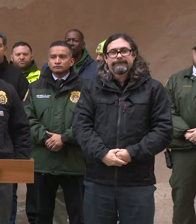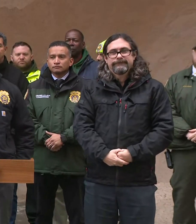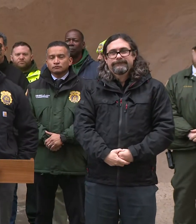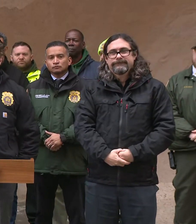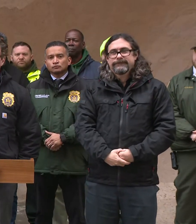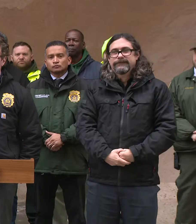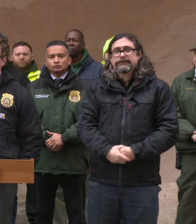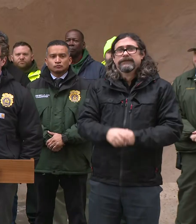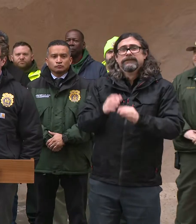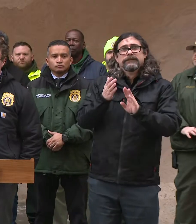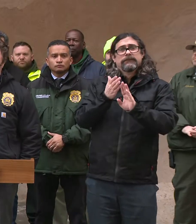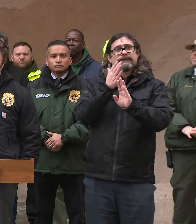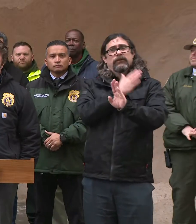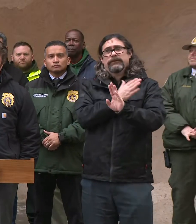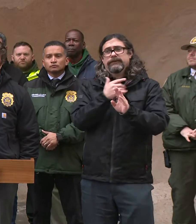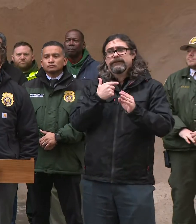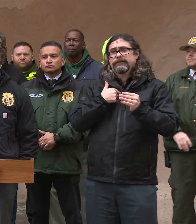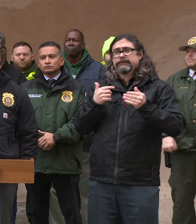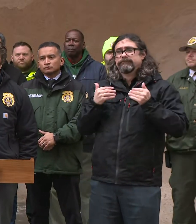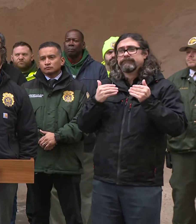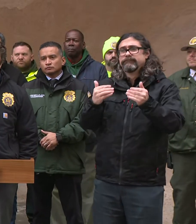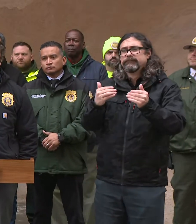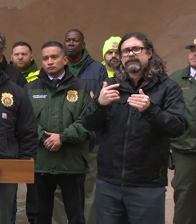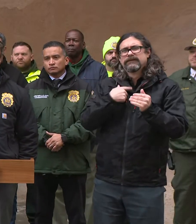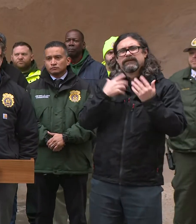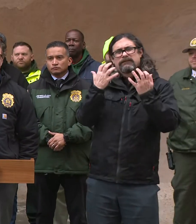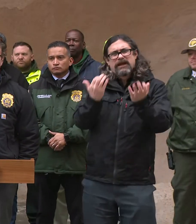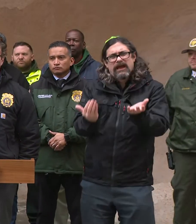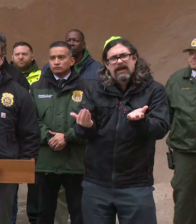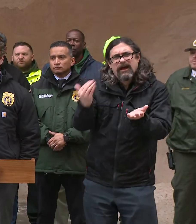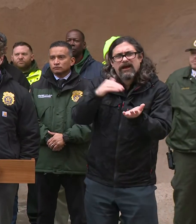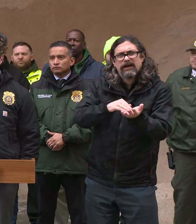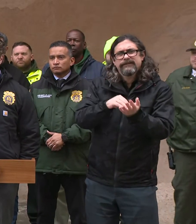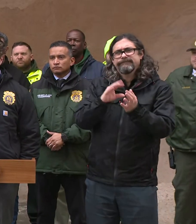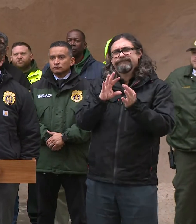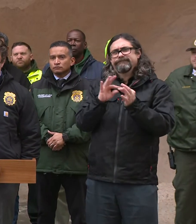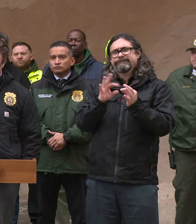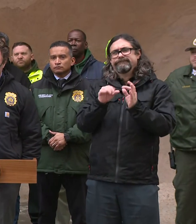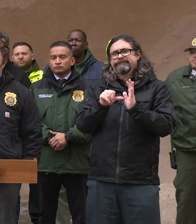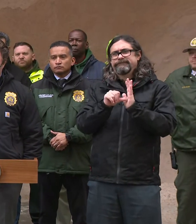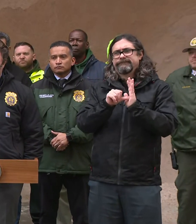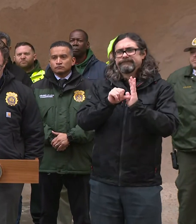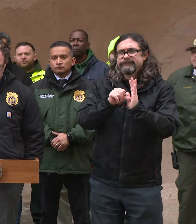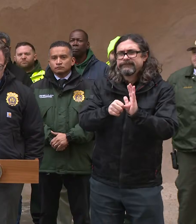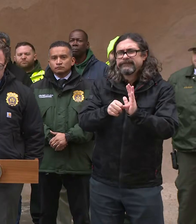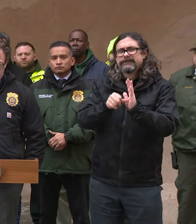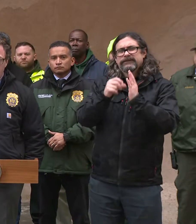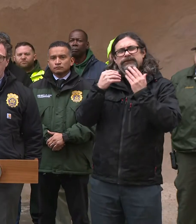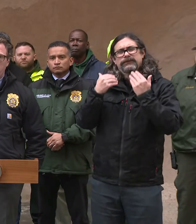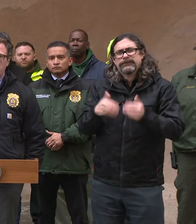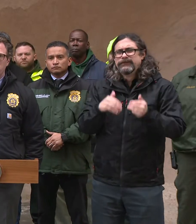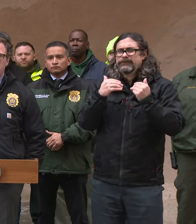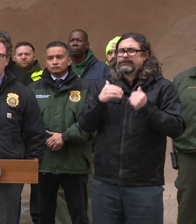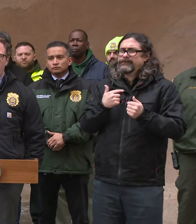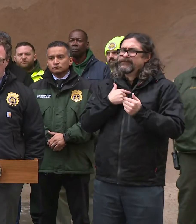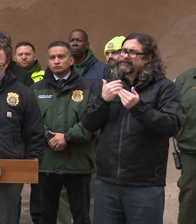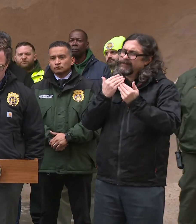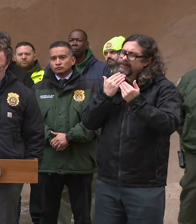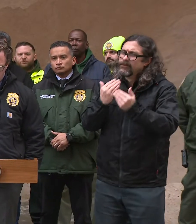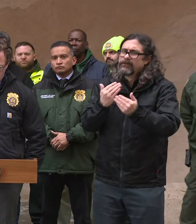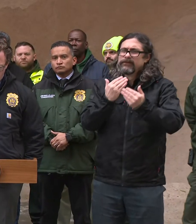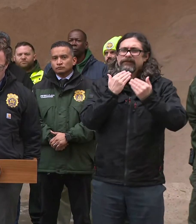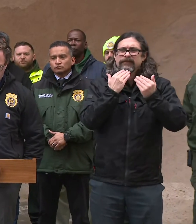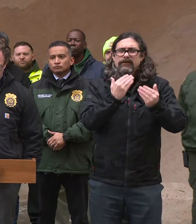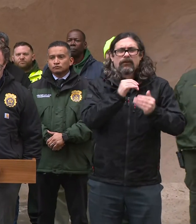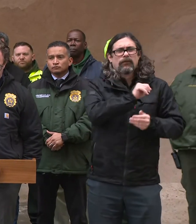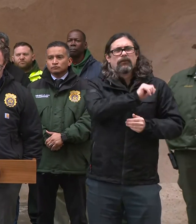just want to reiterate some of the mayor's remarks and express my sincere gratitude to all the city workers who are already